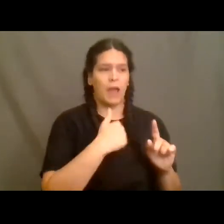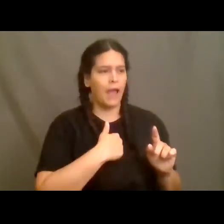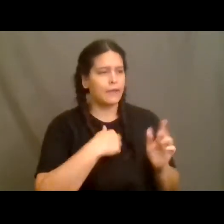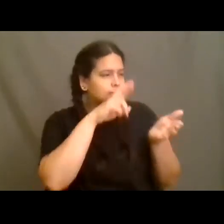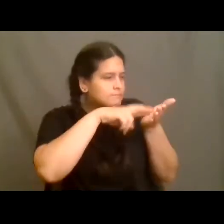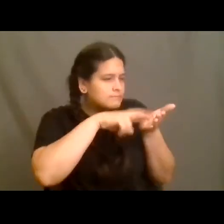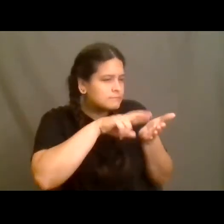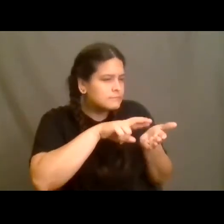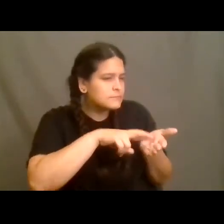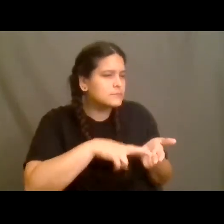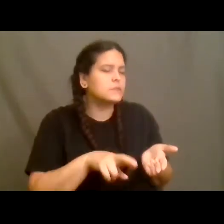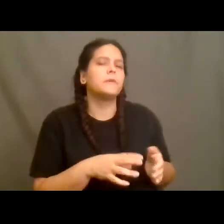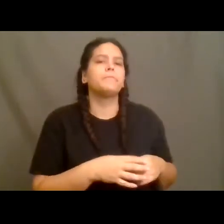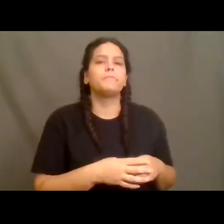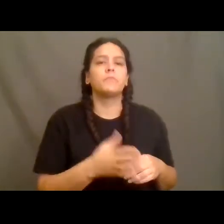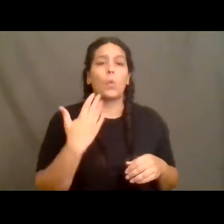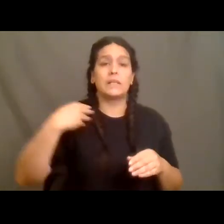it was passed down to me by